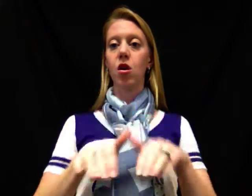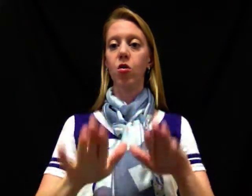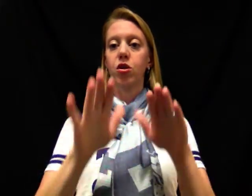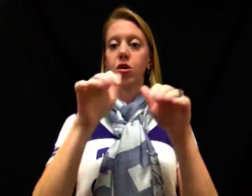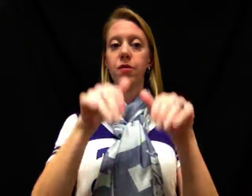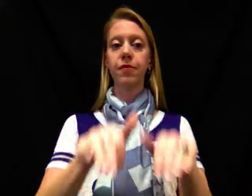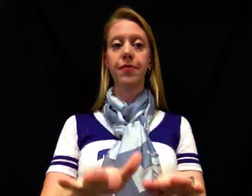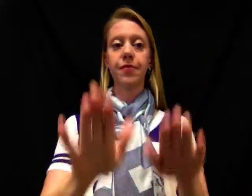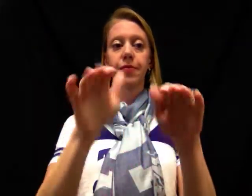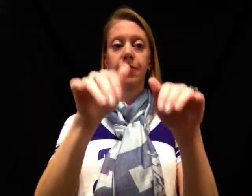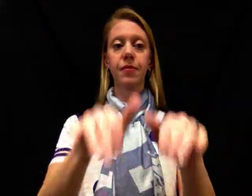ocean,